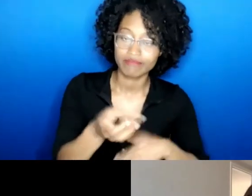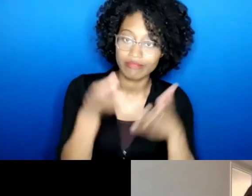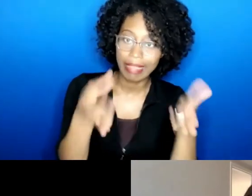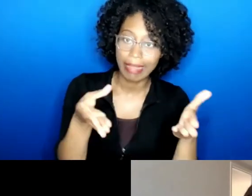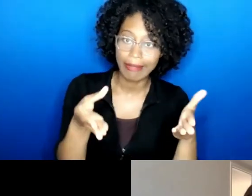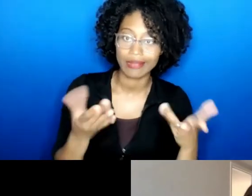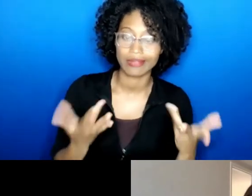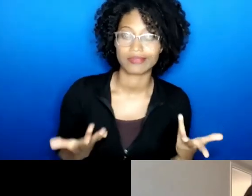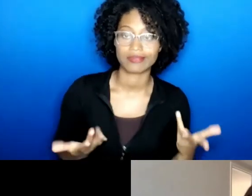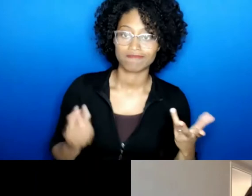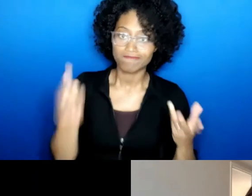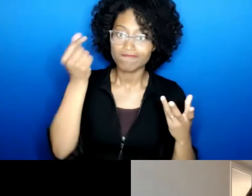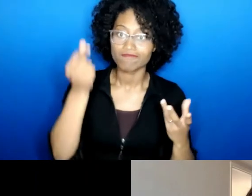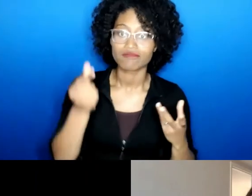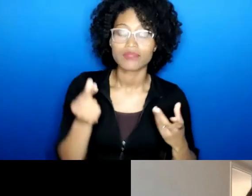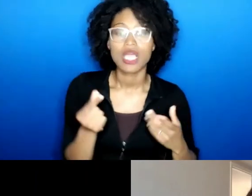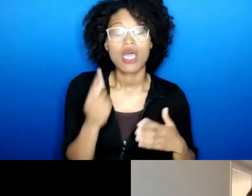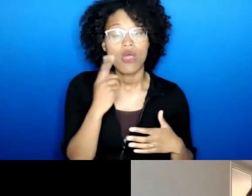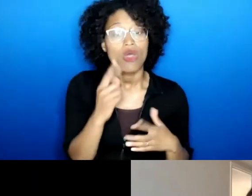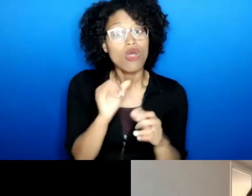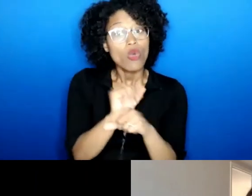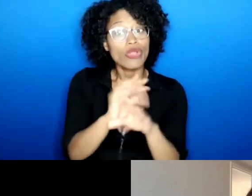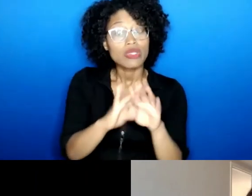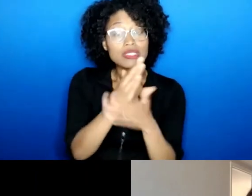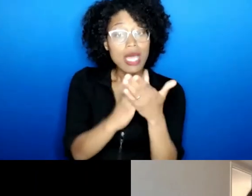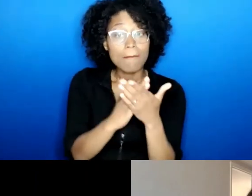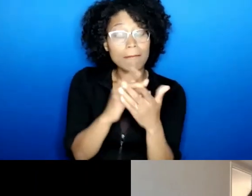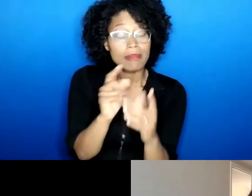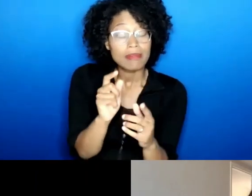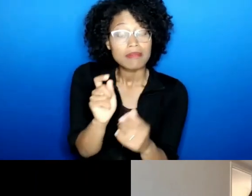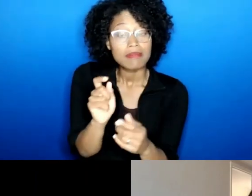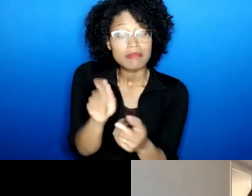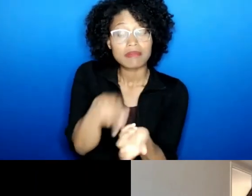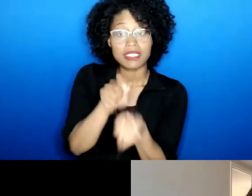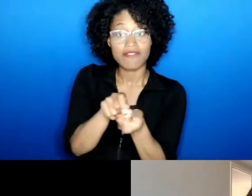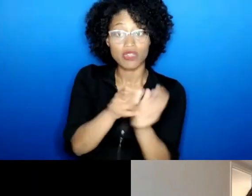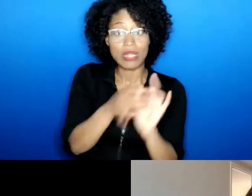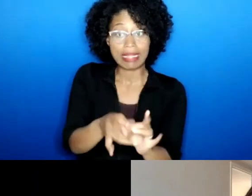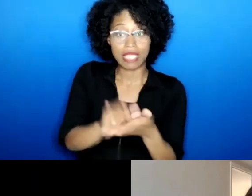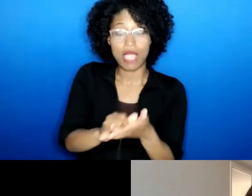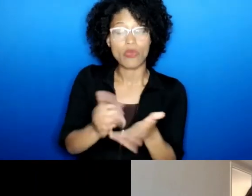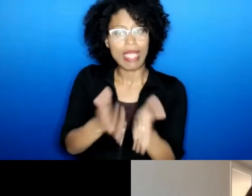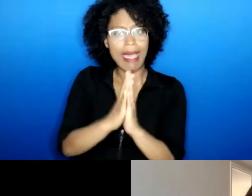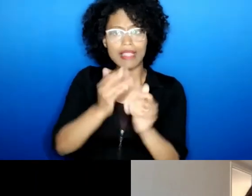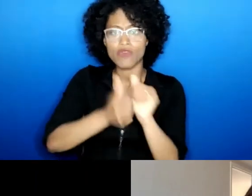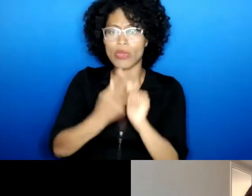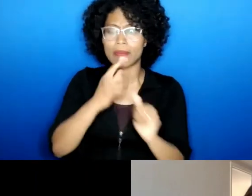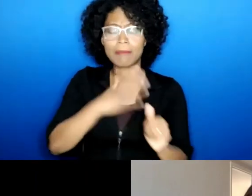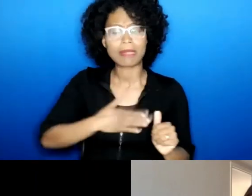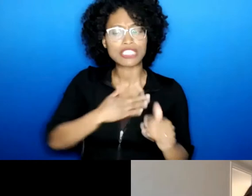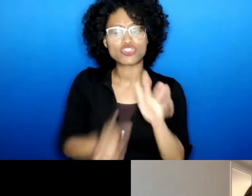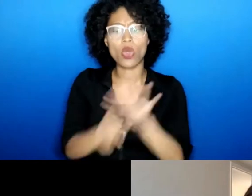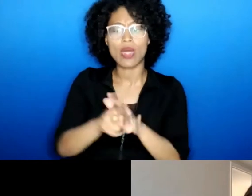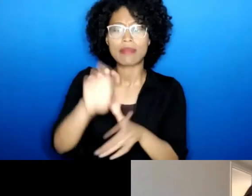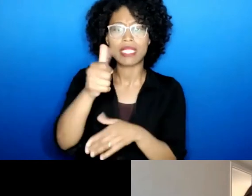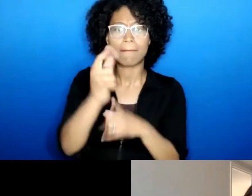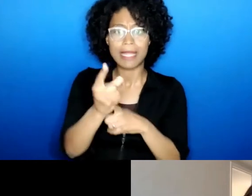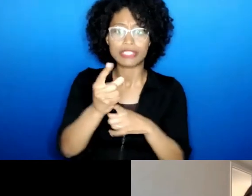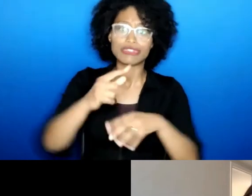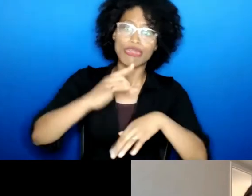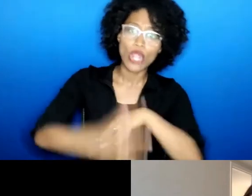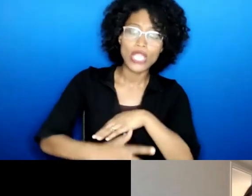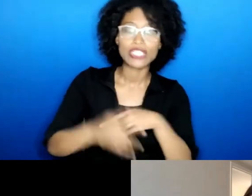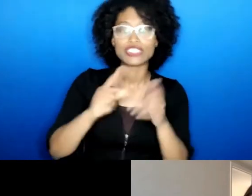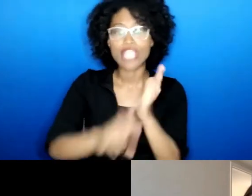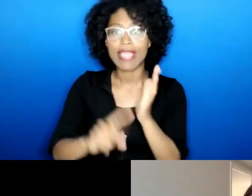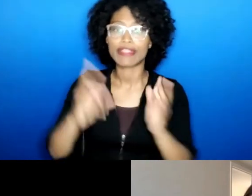some specifics around that, but we ask everyone to arrive 10 minutes early, as we did today, to check lights and